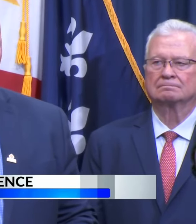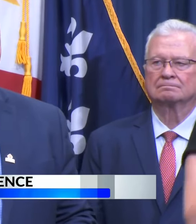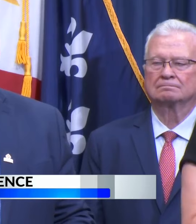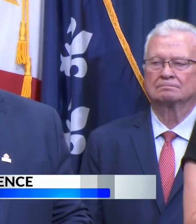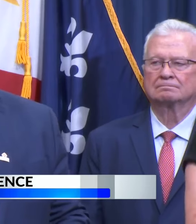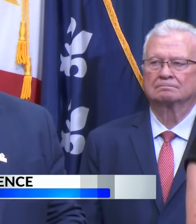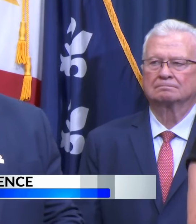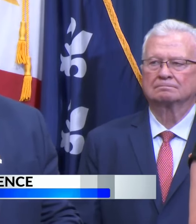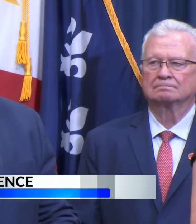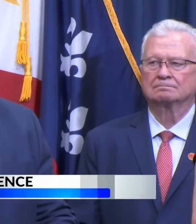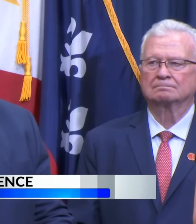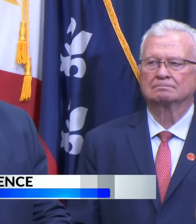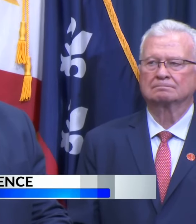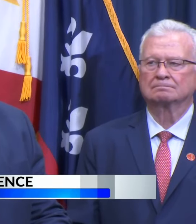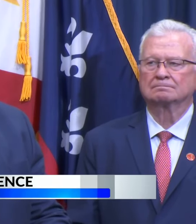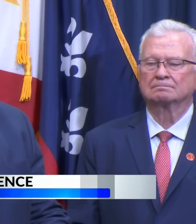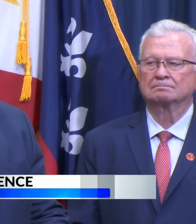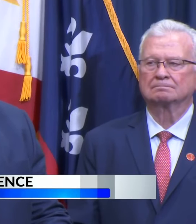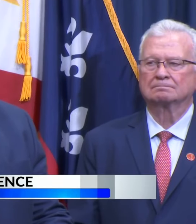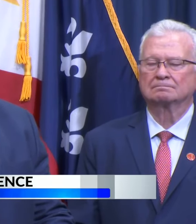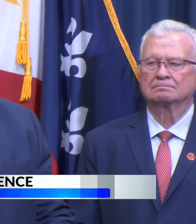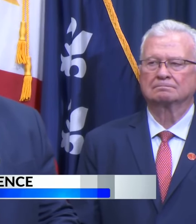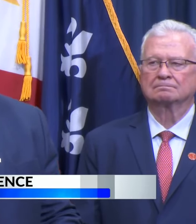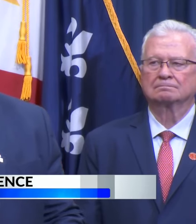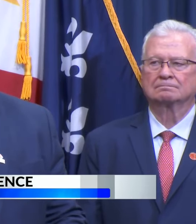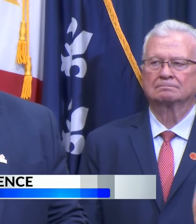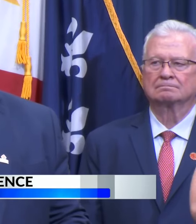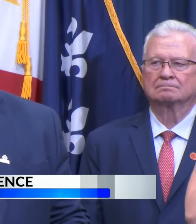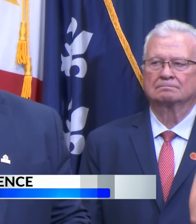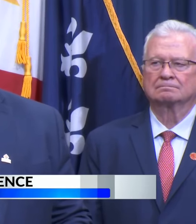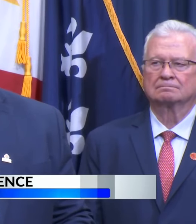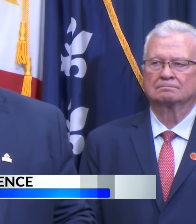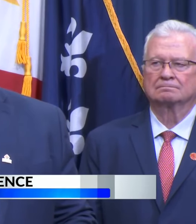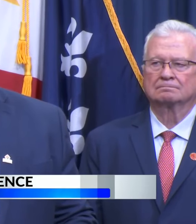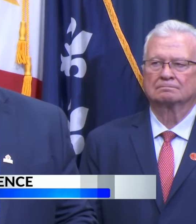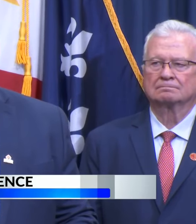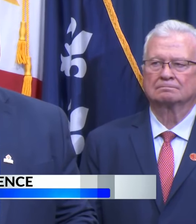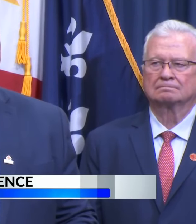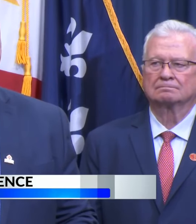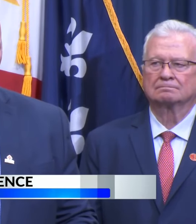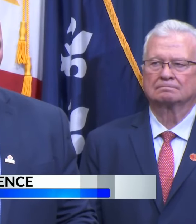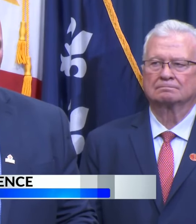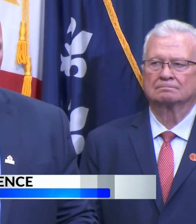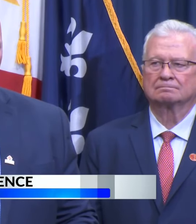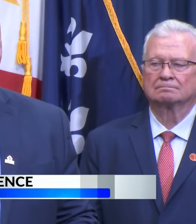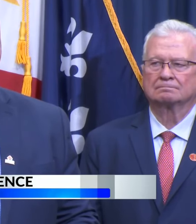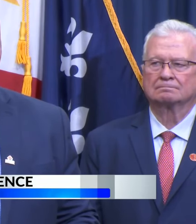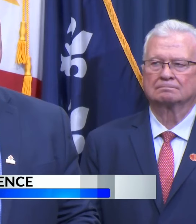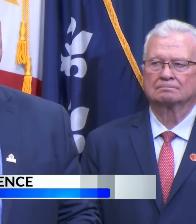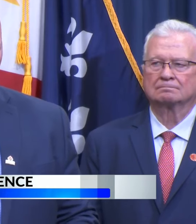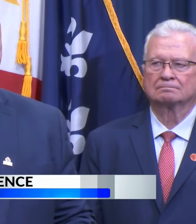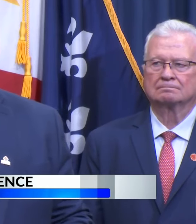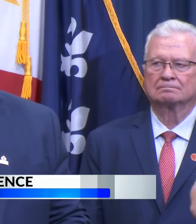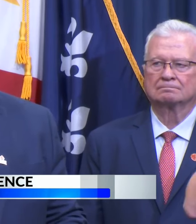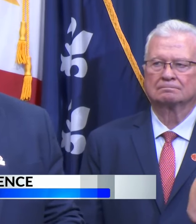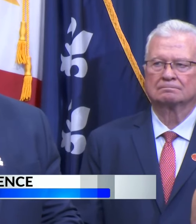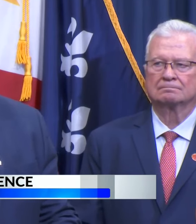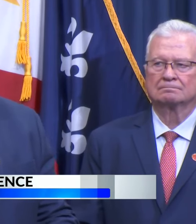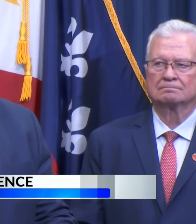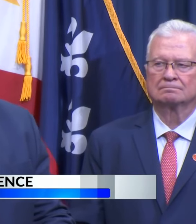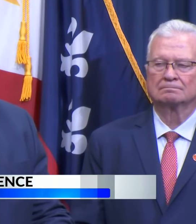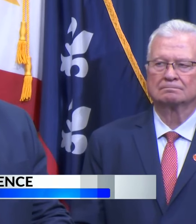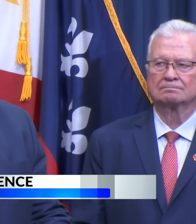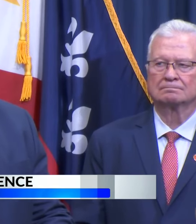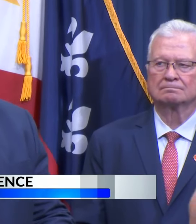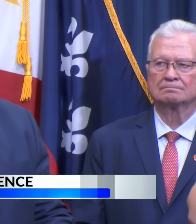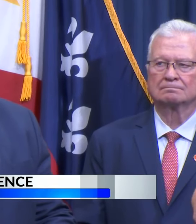just urge that all of our families understand that they need to take care of themselves. School will be back where it needs to be when you get back. And I just want